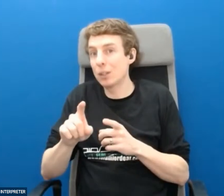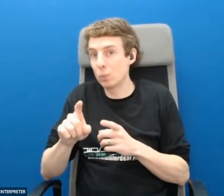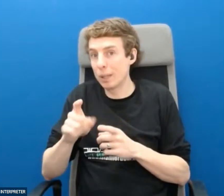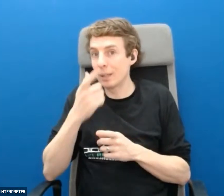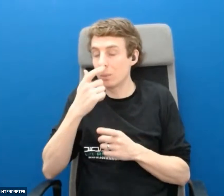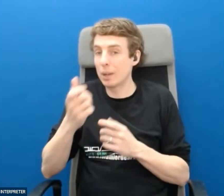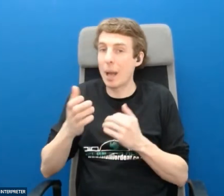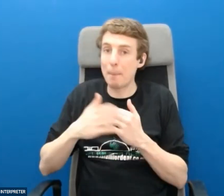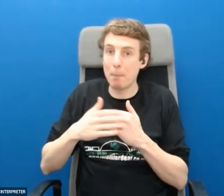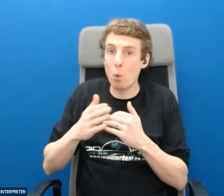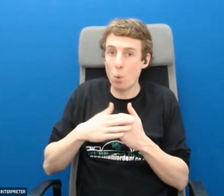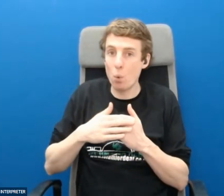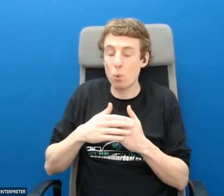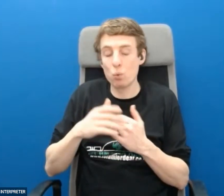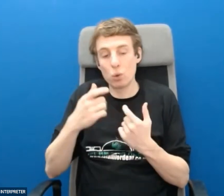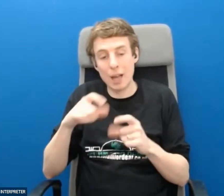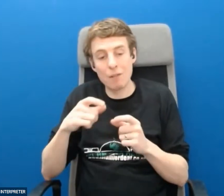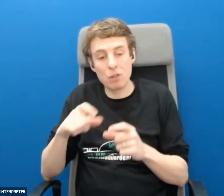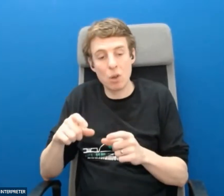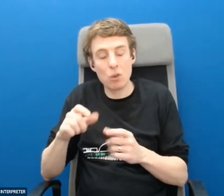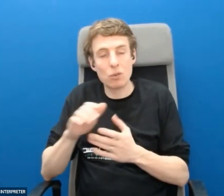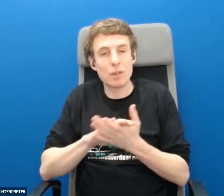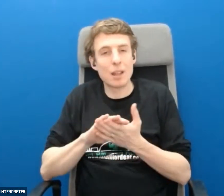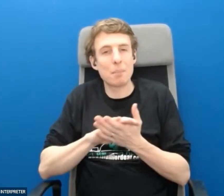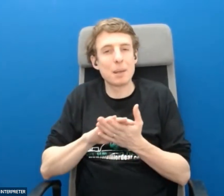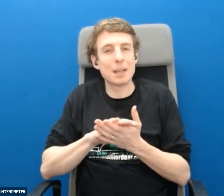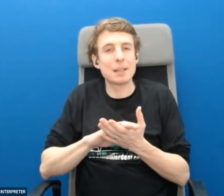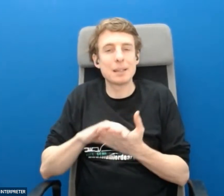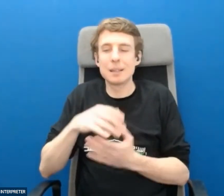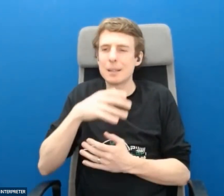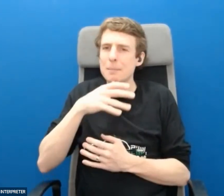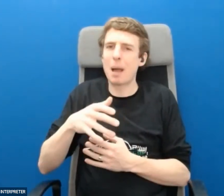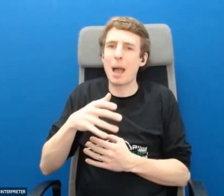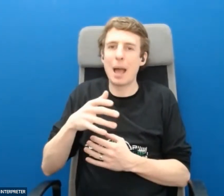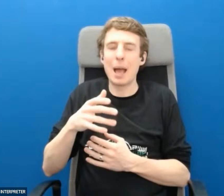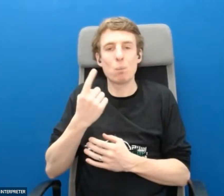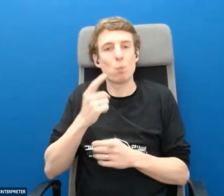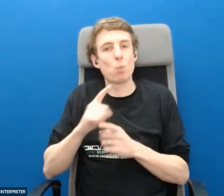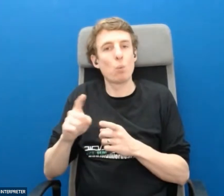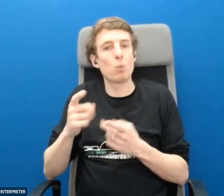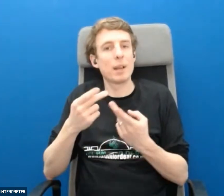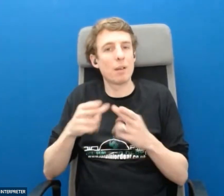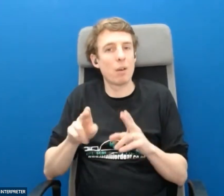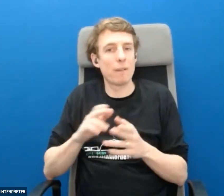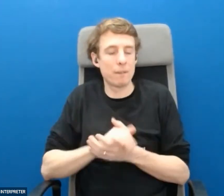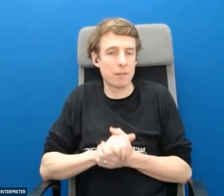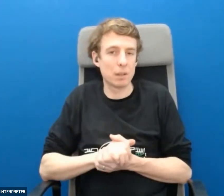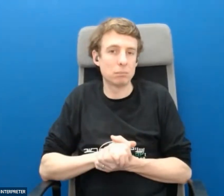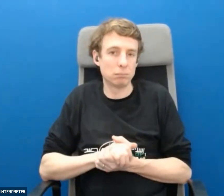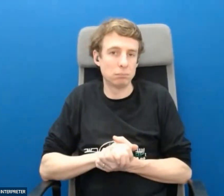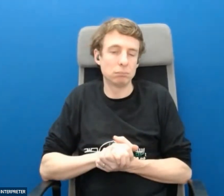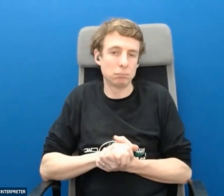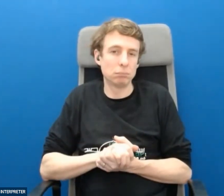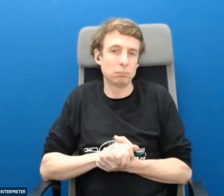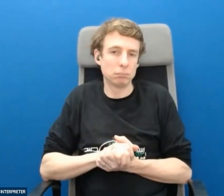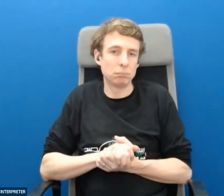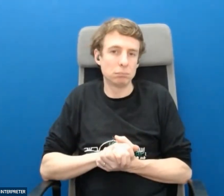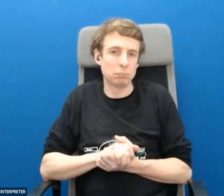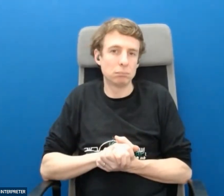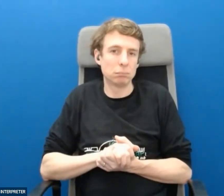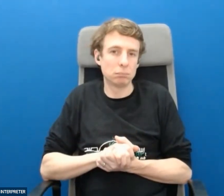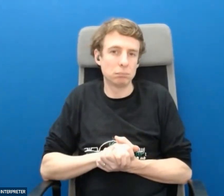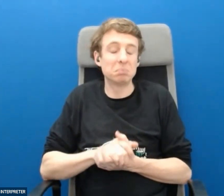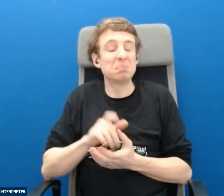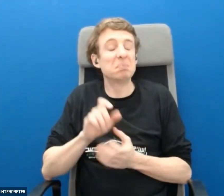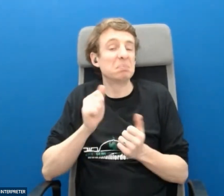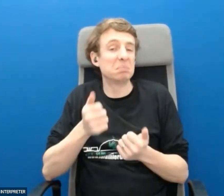the Sheikh a week off. I don't know, Abdul Hakim, what do you think? Could carry on. Inshallah. We'll finish